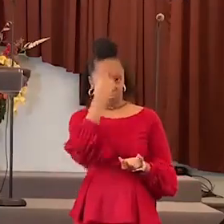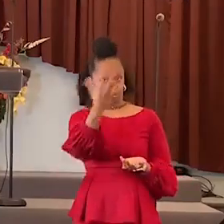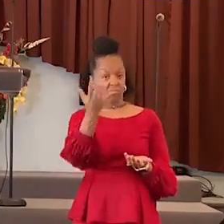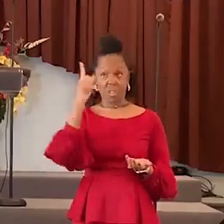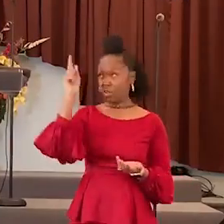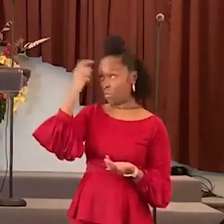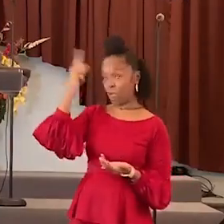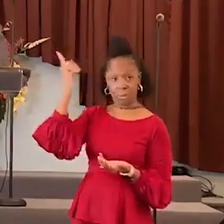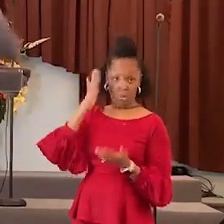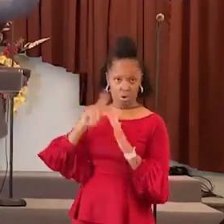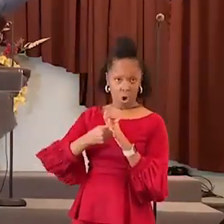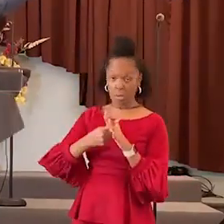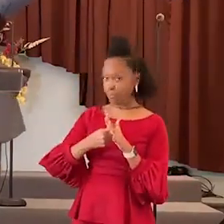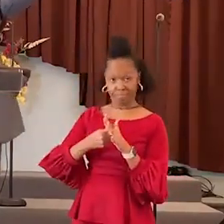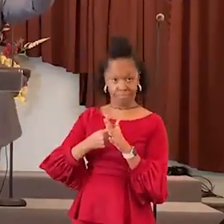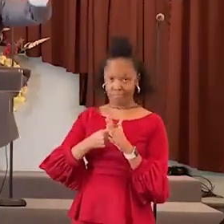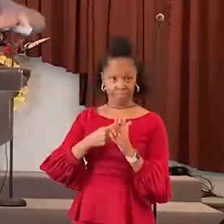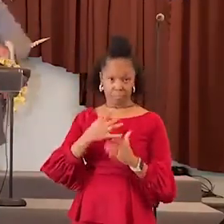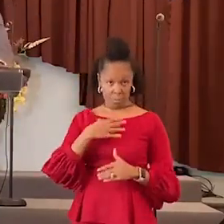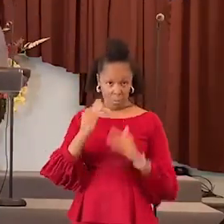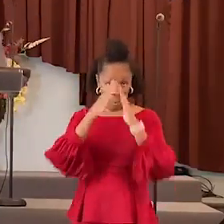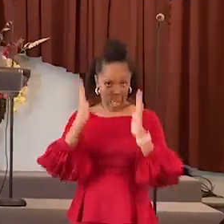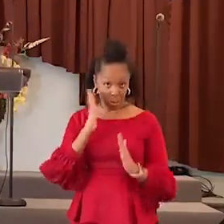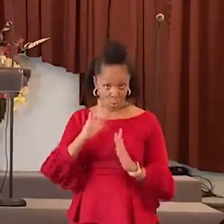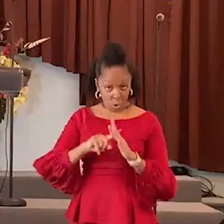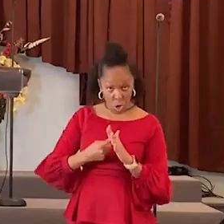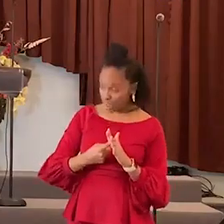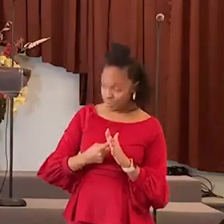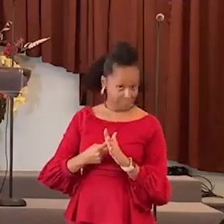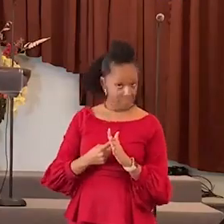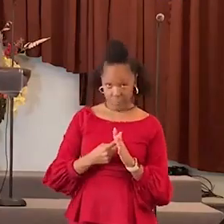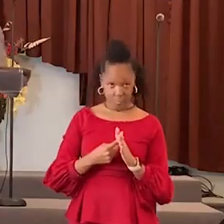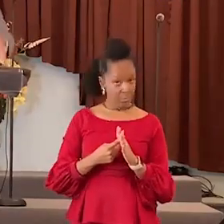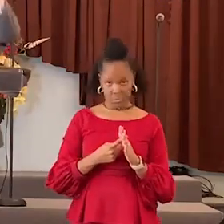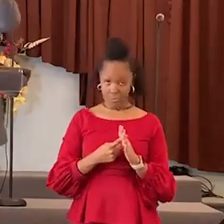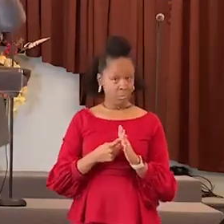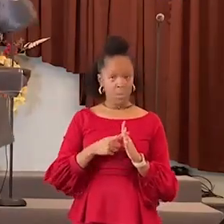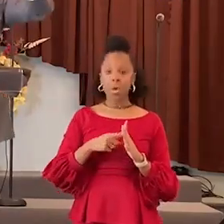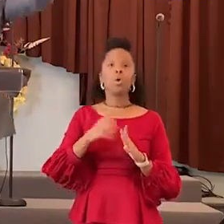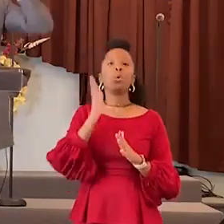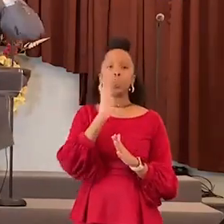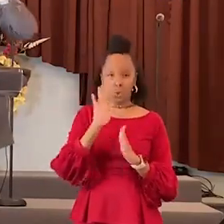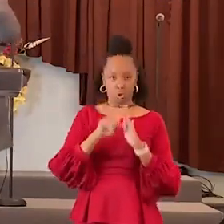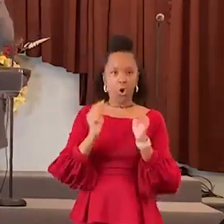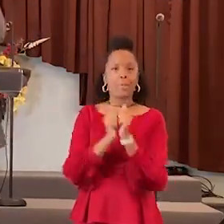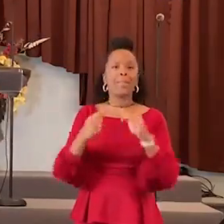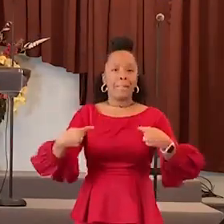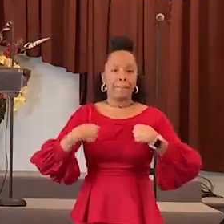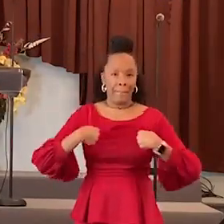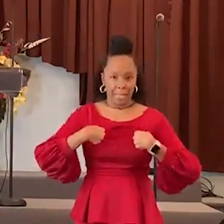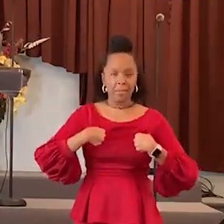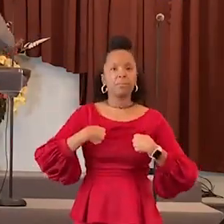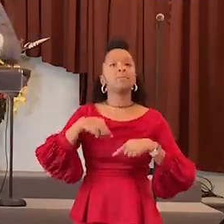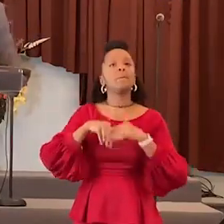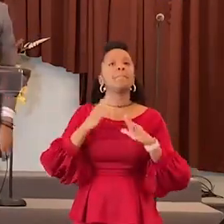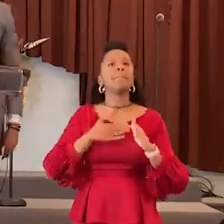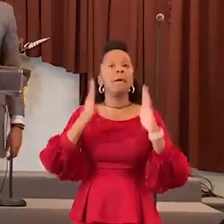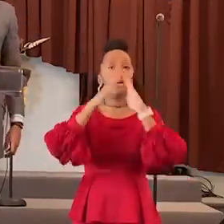the community. But it's going to start with me. Is there anybody here that's going to say healing? It's going to start in my